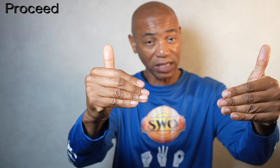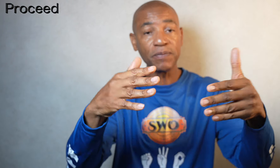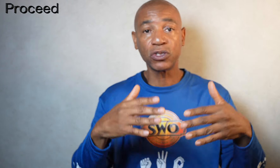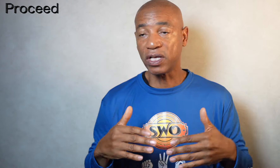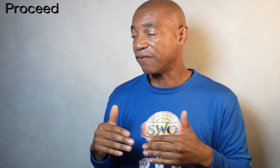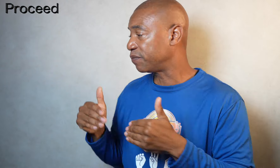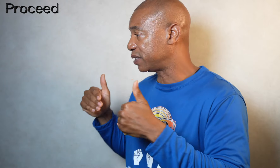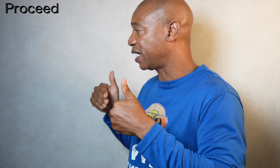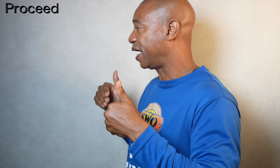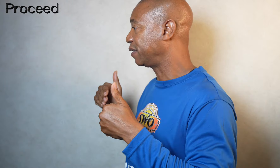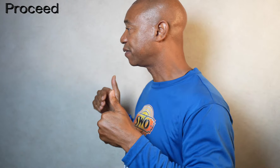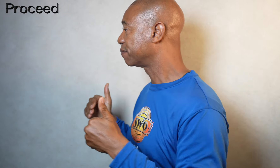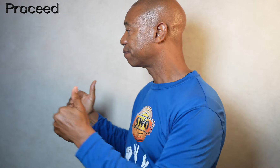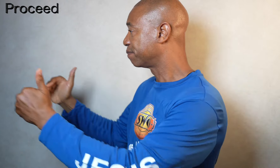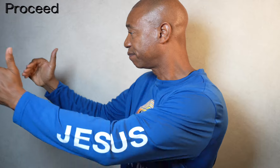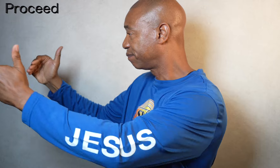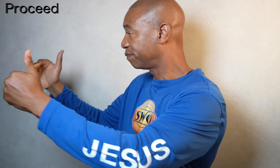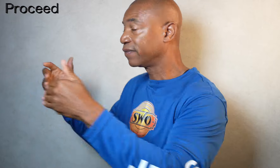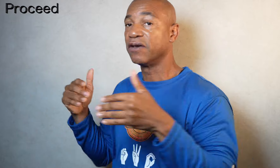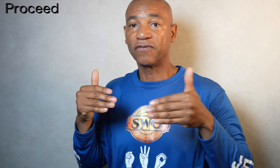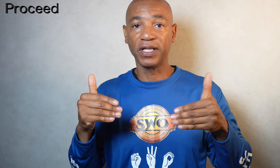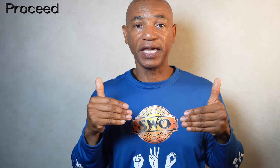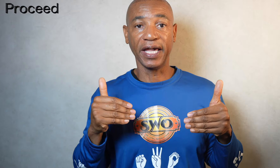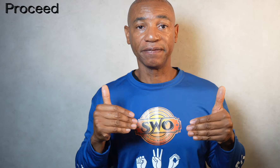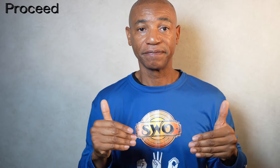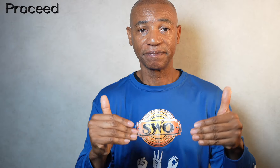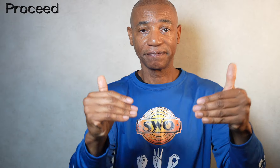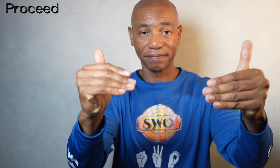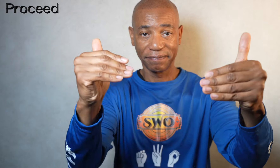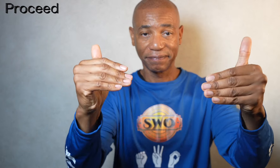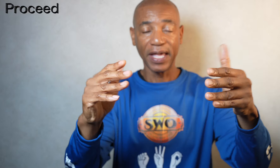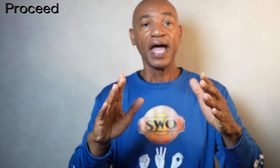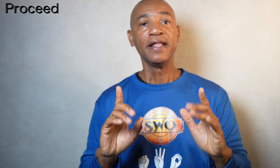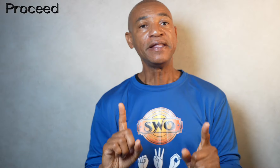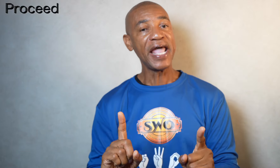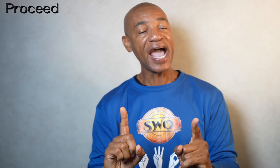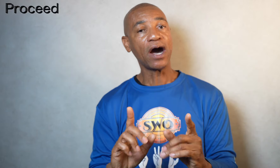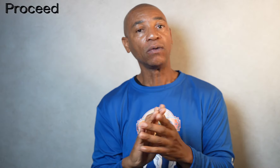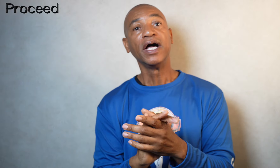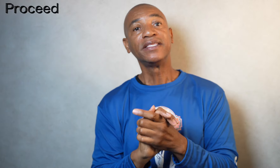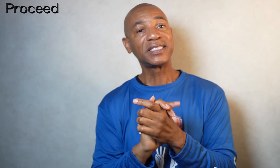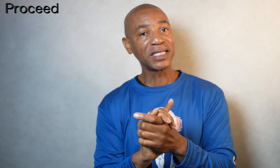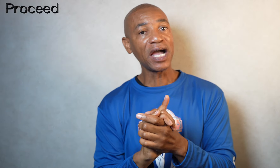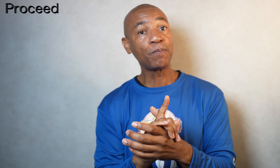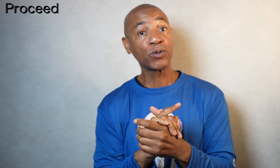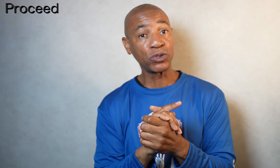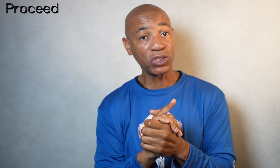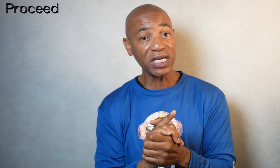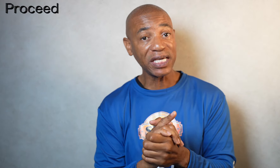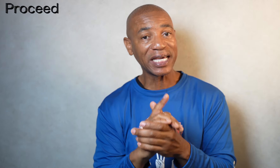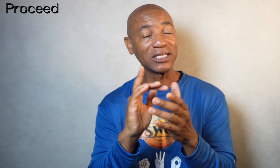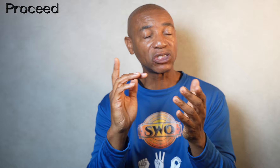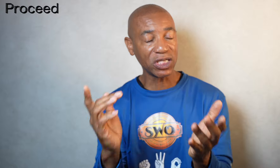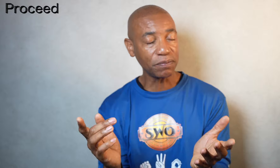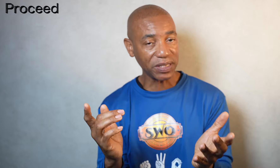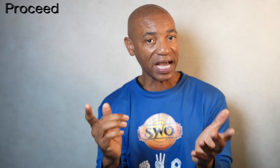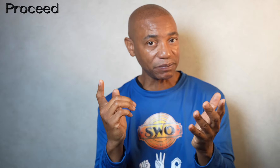me show you that from the side. Front again. Now, the sign proceed can sometimes